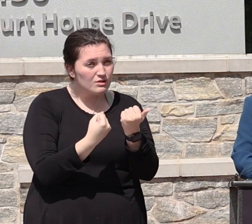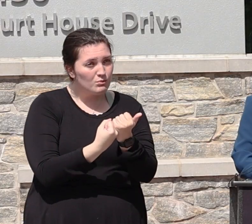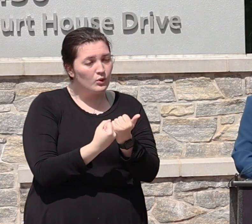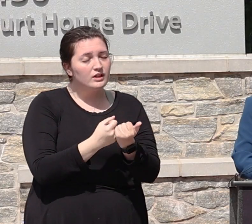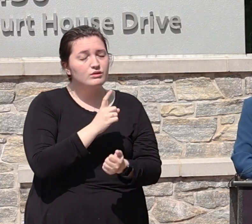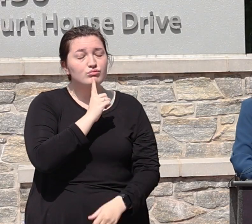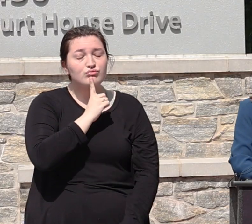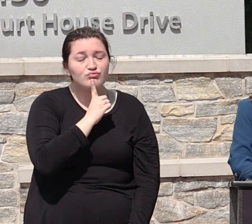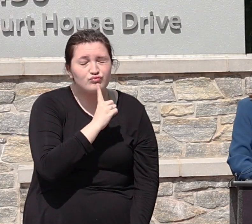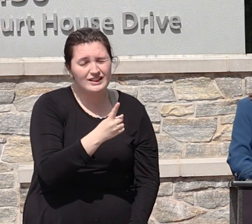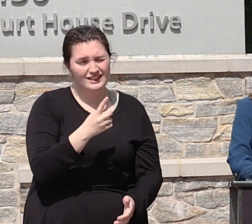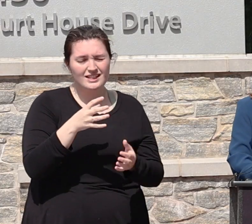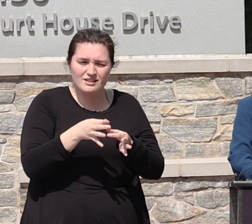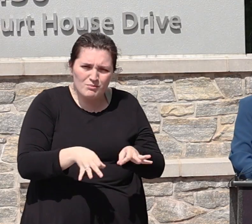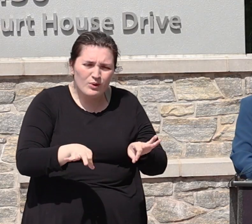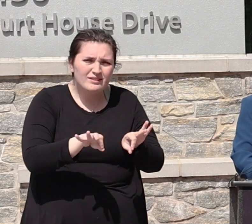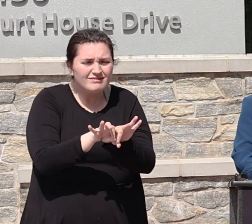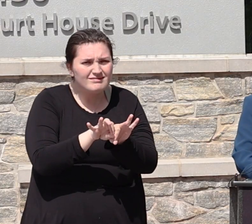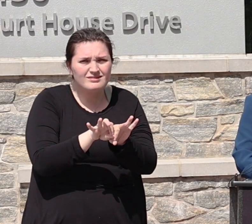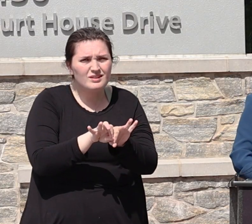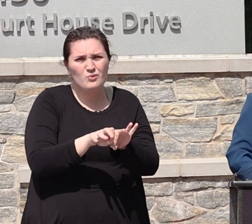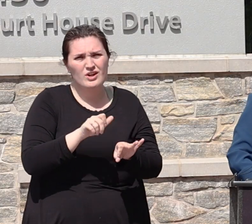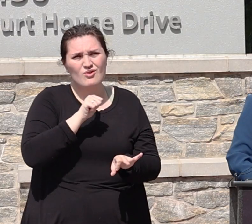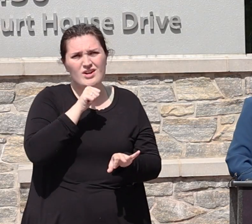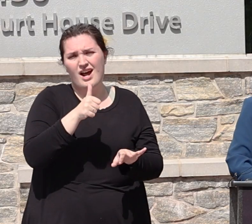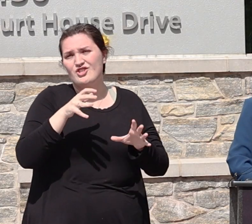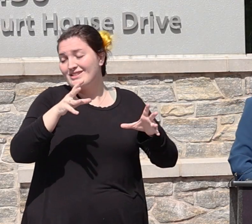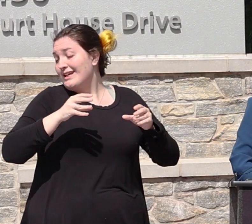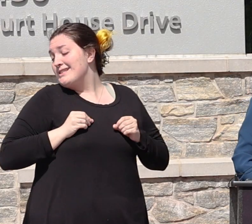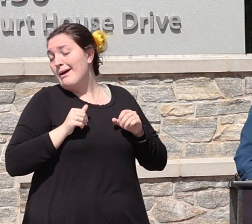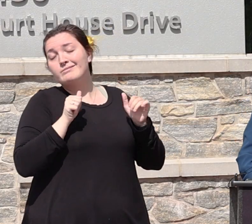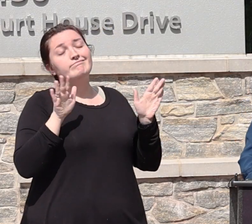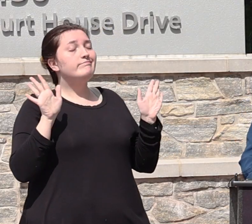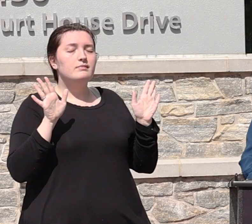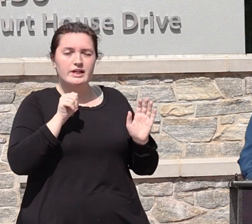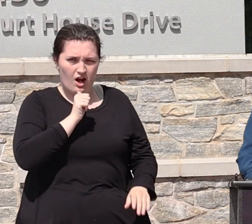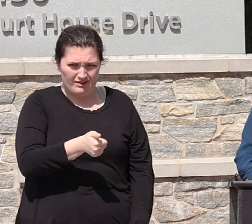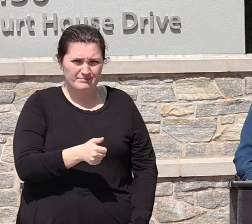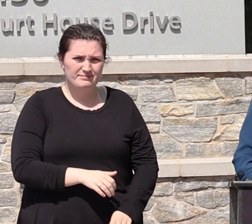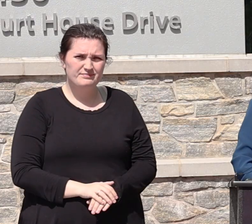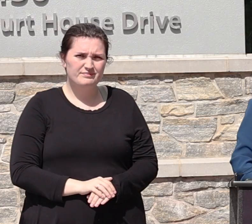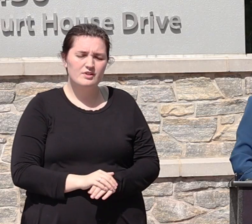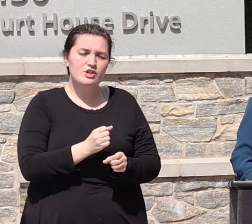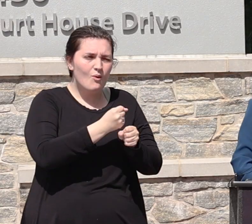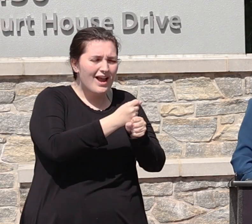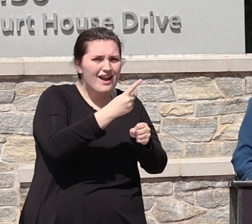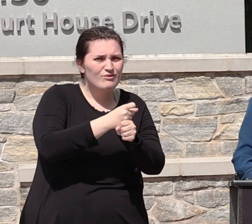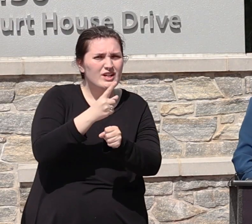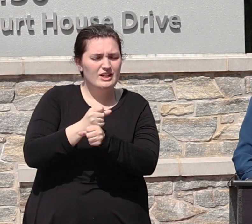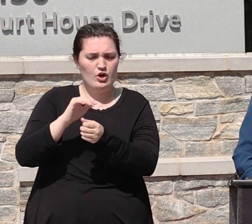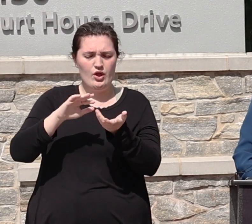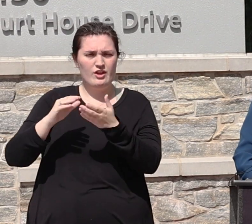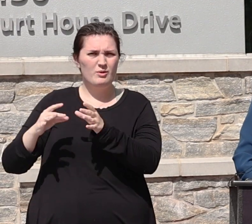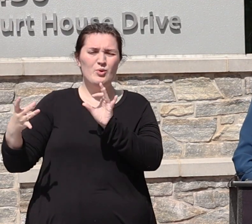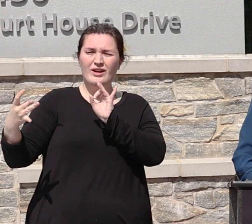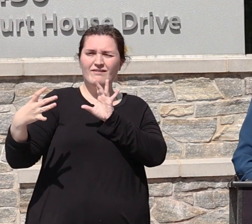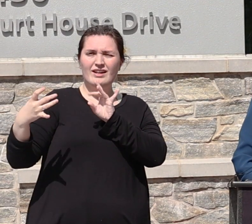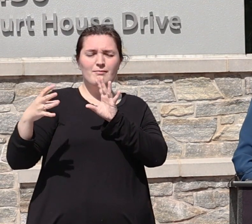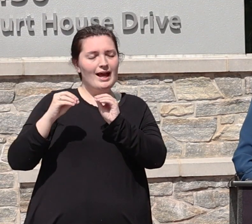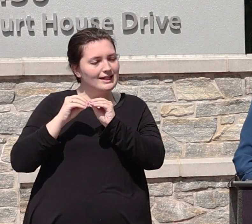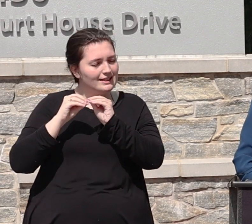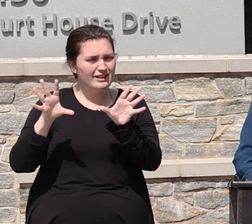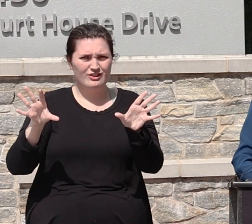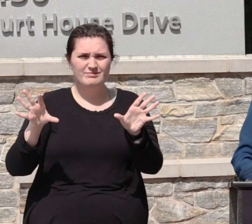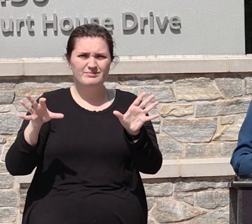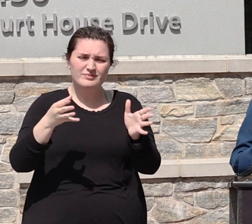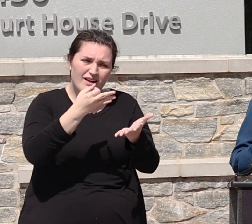matters, and we do not take it for granted. Each year, our community's feedback is clear. Funding